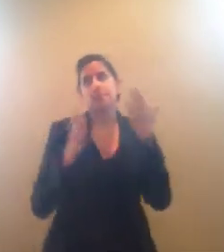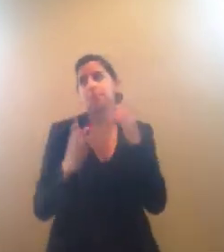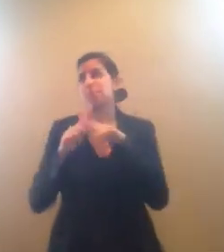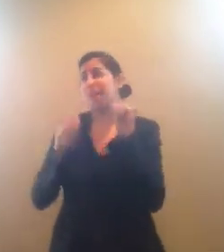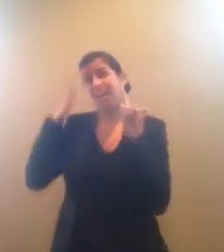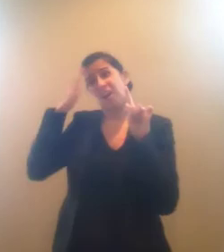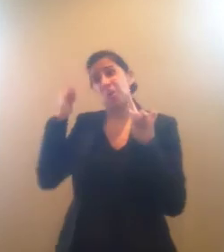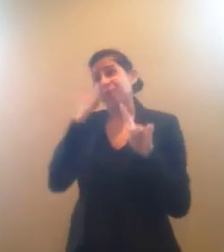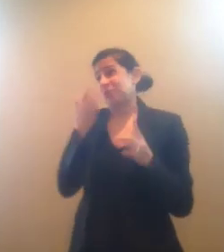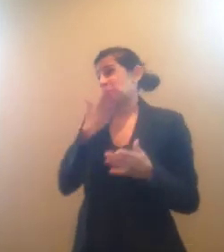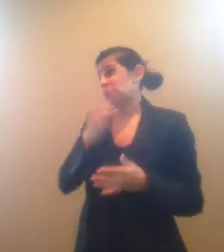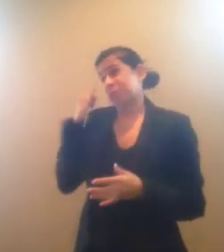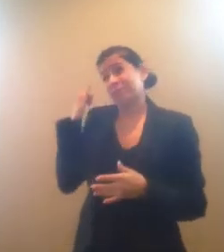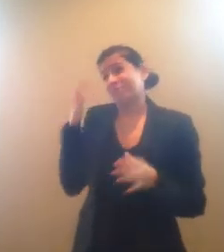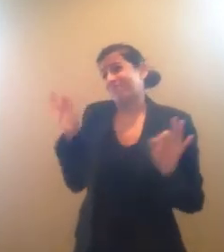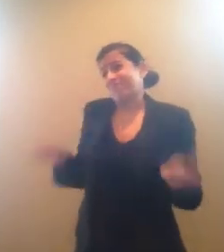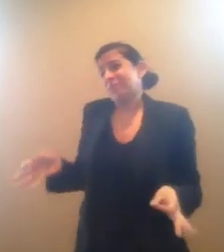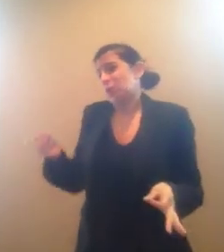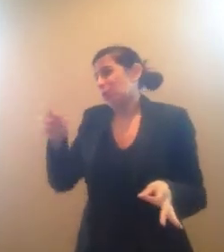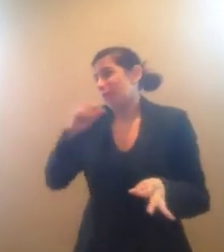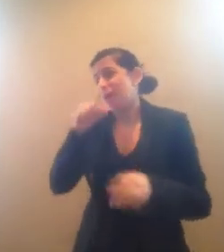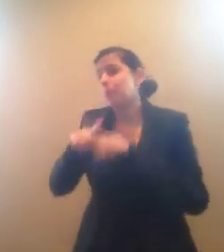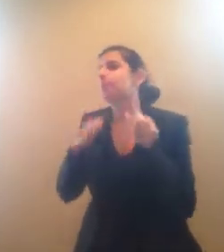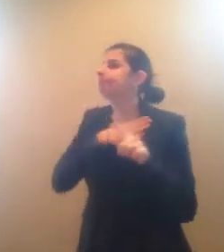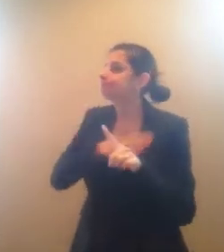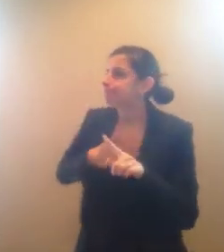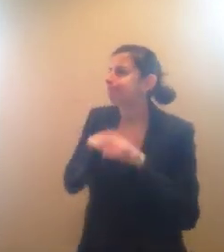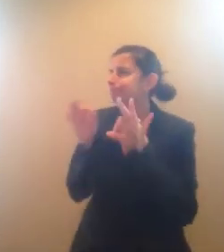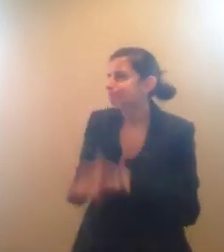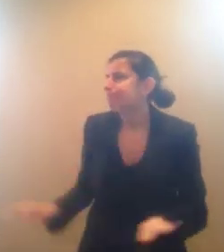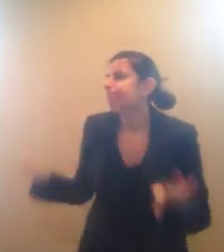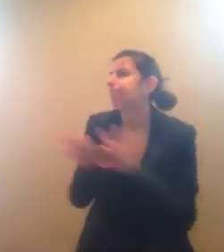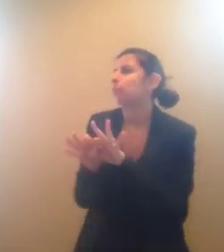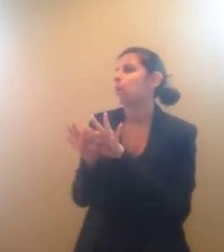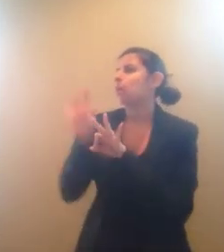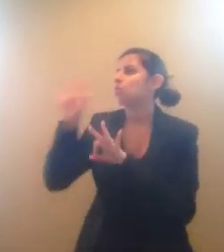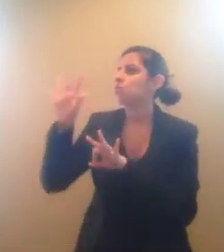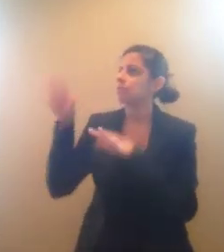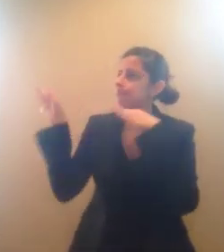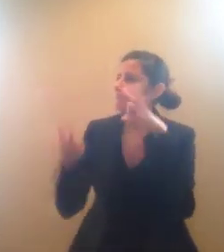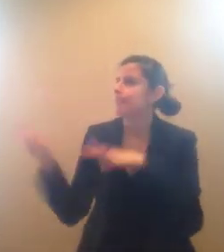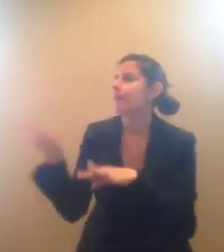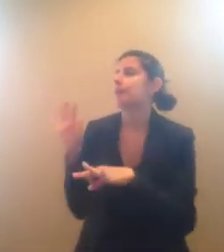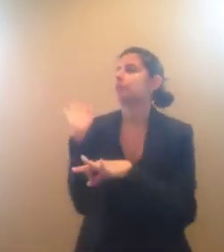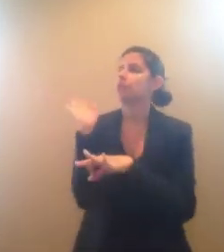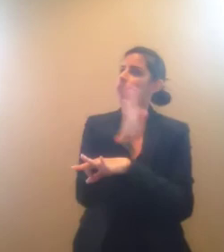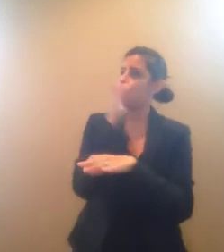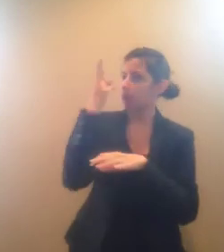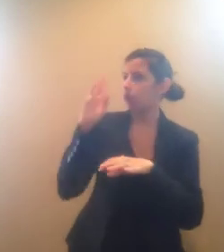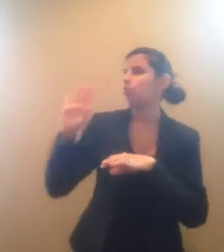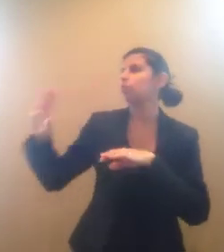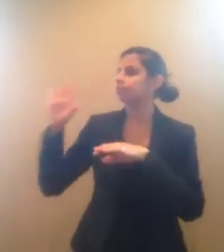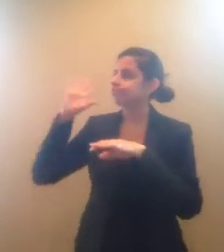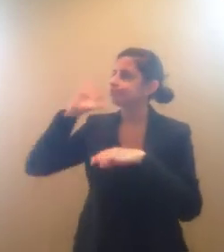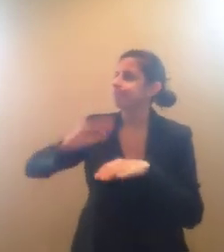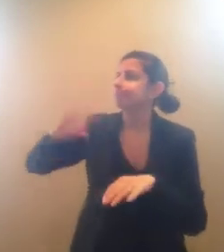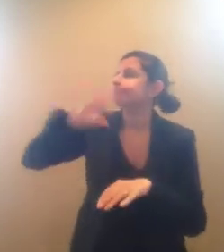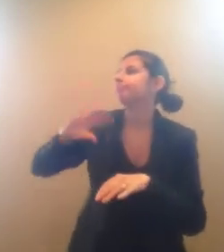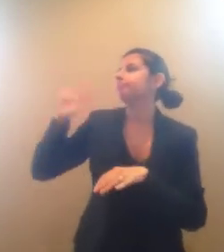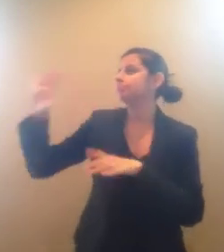and tell the uncle what it's like to walk down the street, what people say to you, what you do for a living. And just, I want him to understand what happens if she